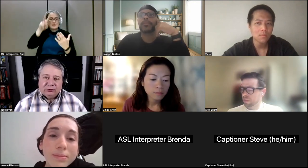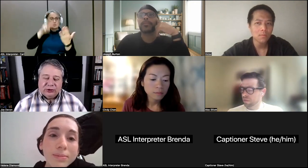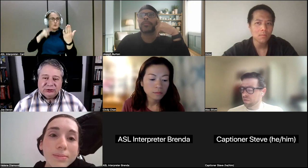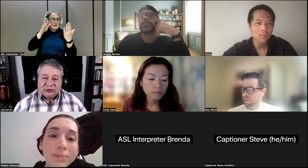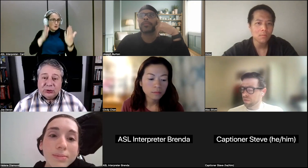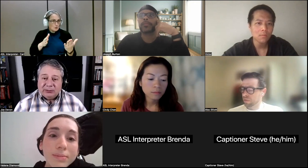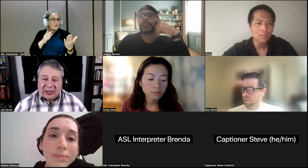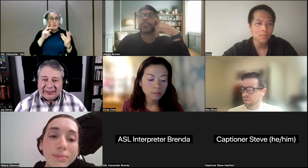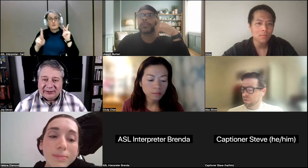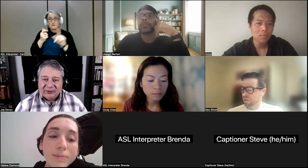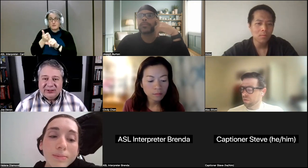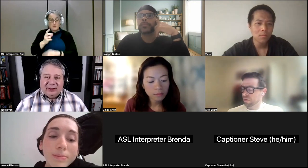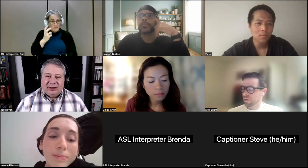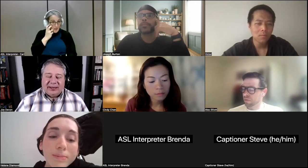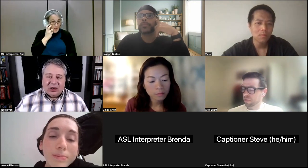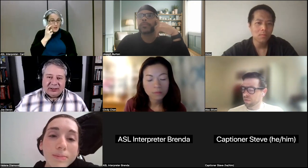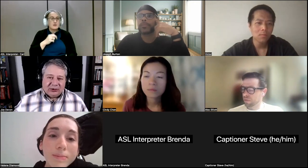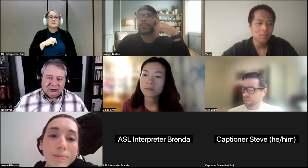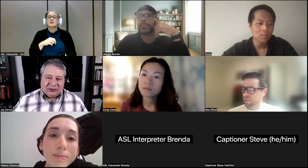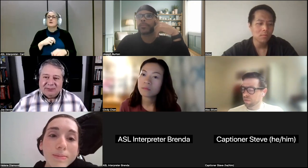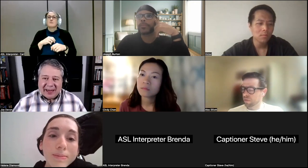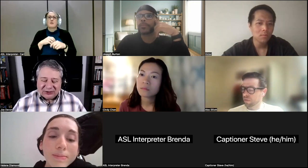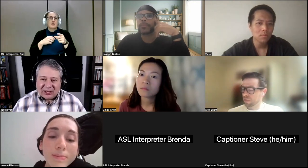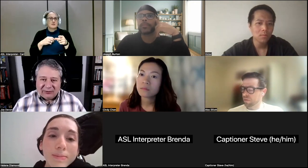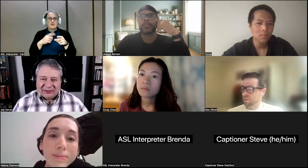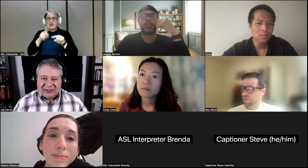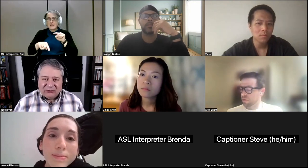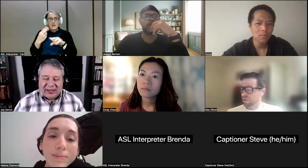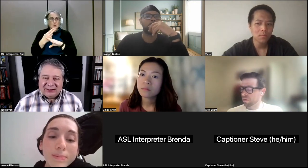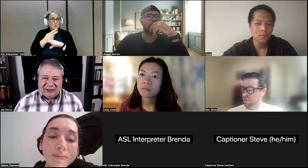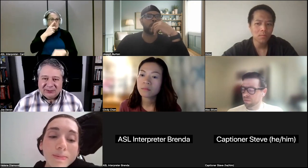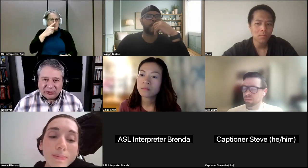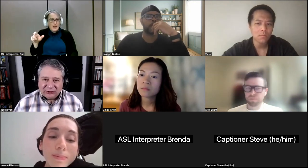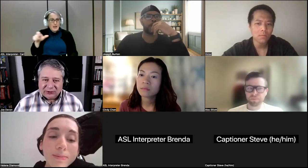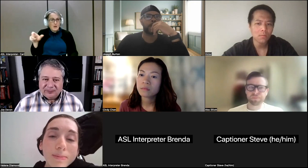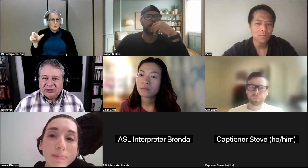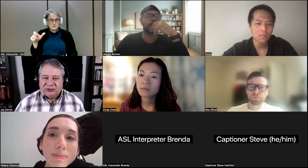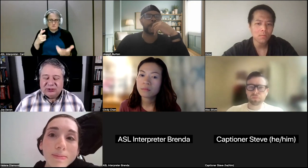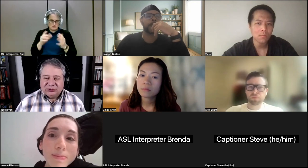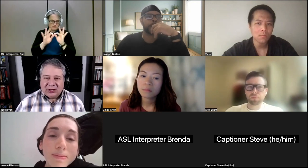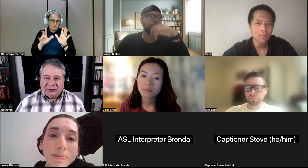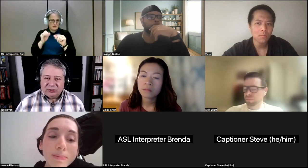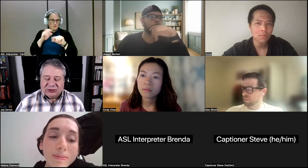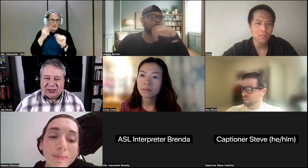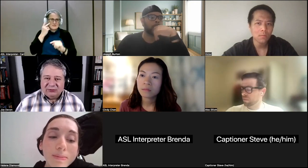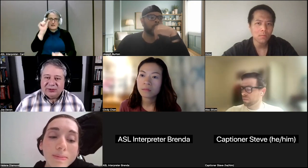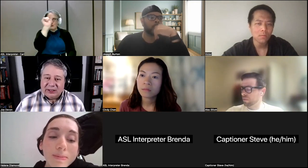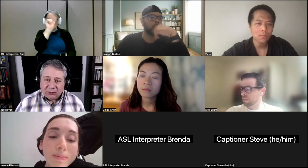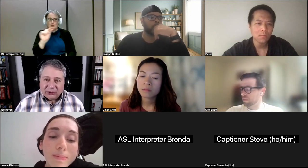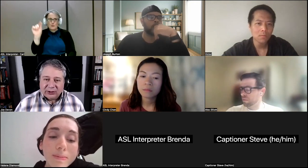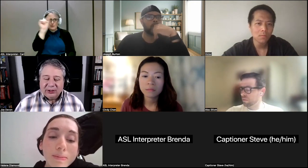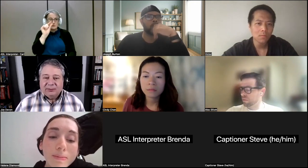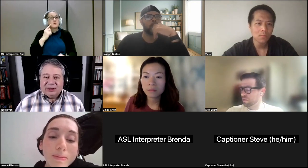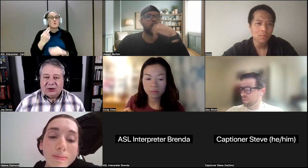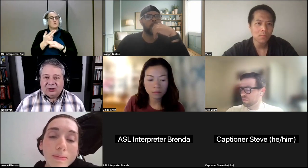for users who are blind. They cannot use a mouse, obviously, if you can't see the pointer. So there's a lot of use of